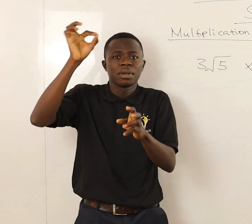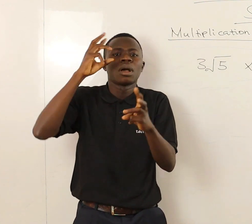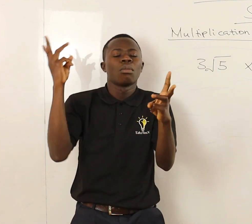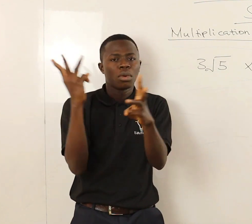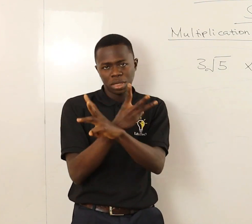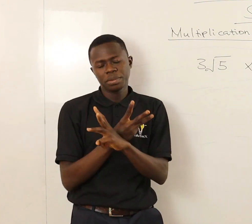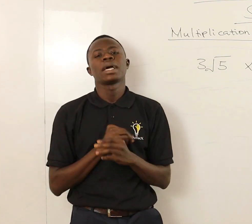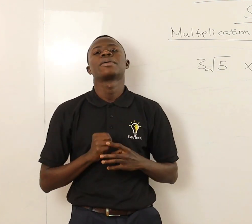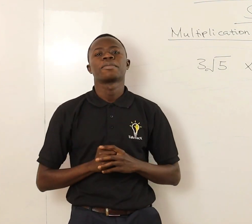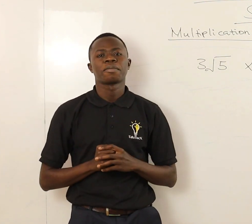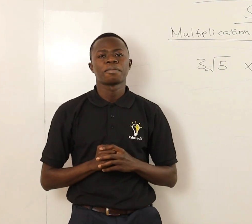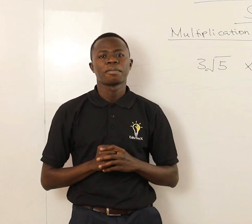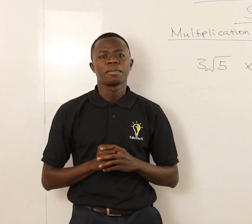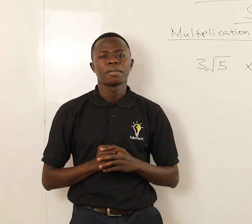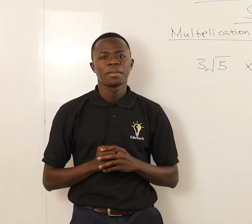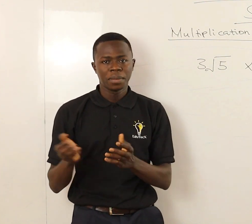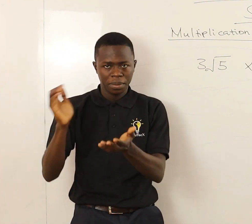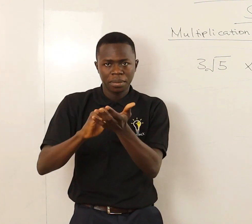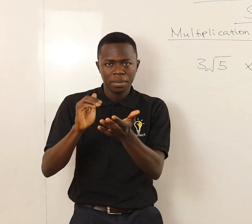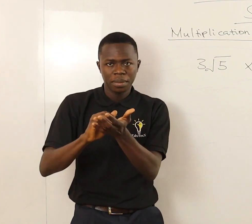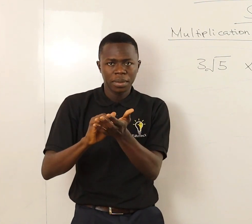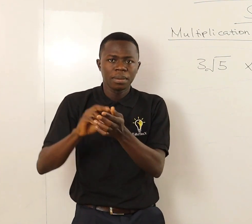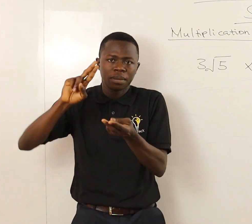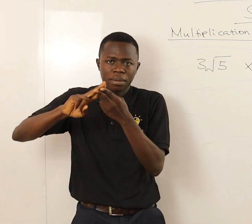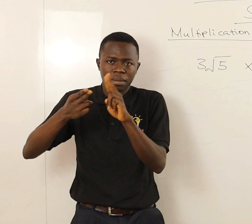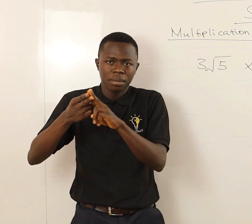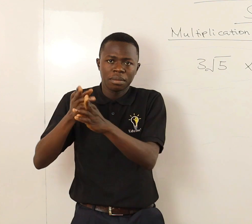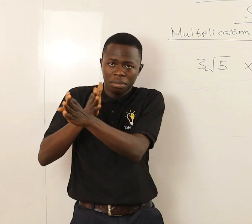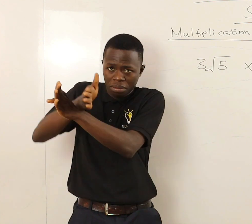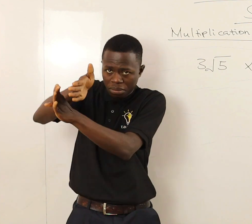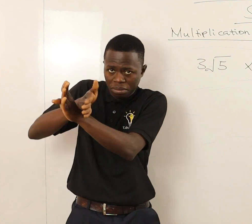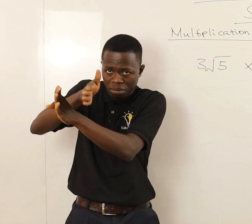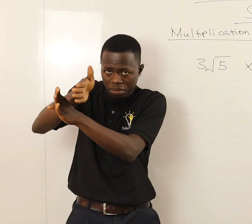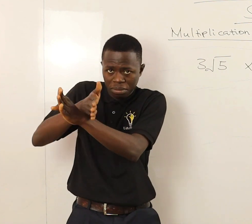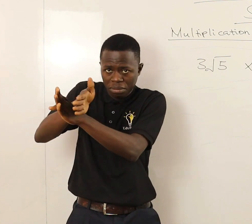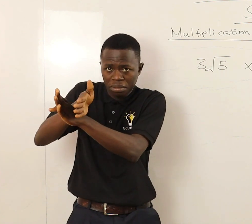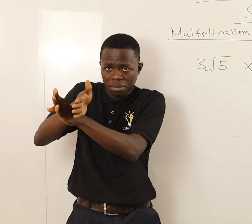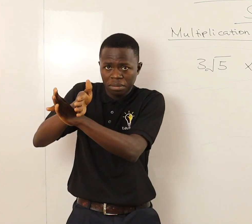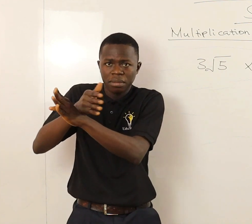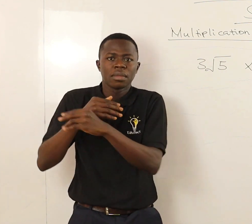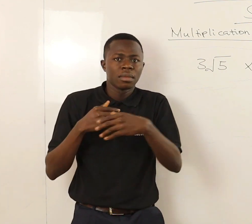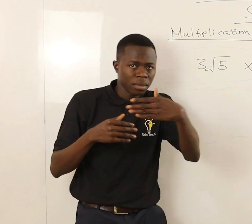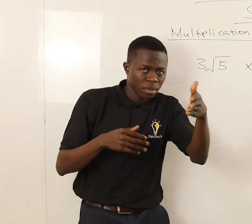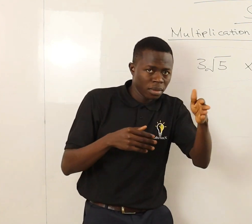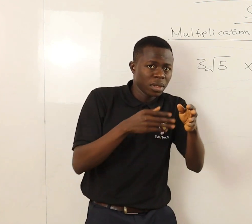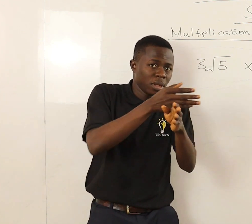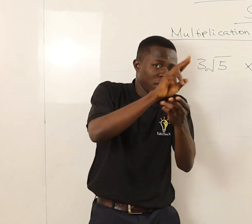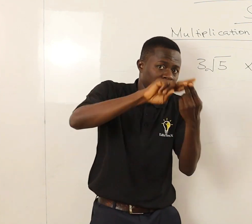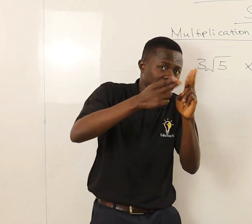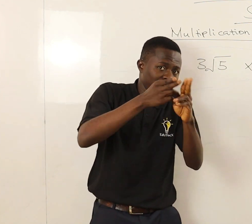both outside the square root sign. So we isolate them and multiply them. So as you can see, we have 3 multiplied